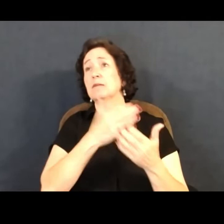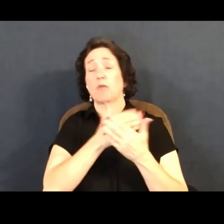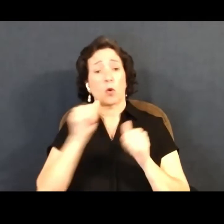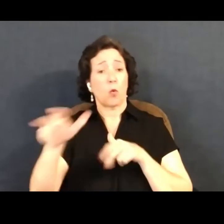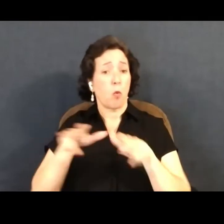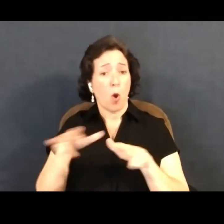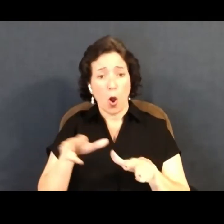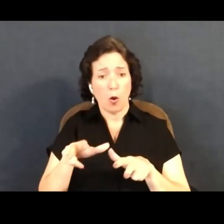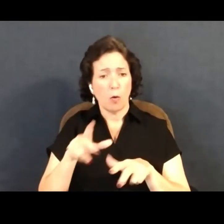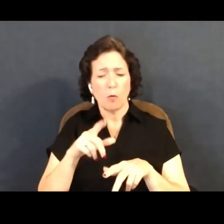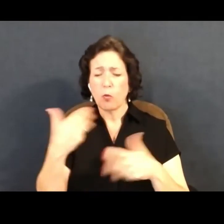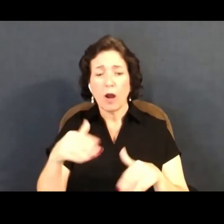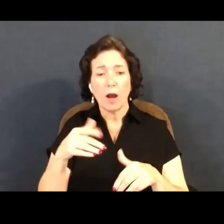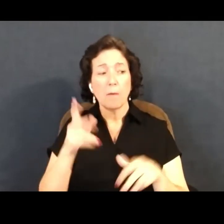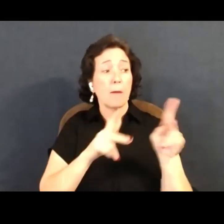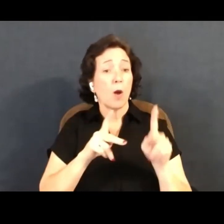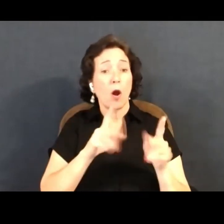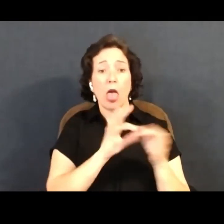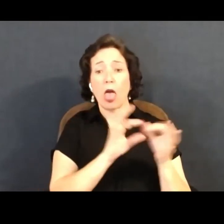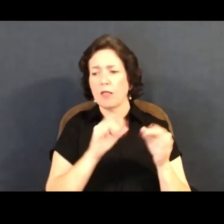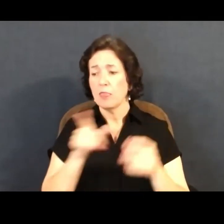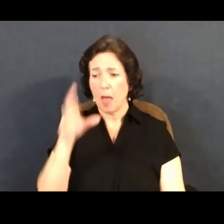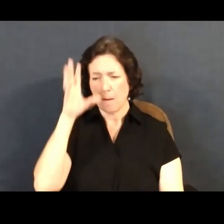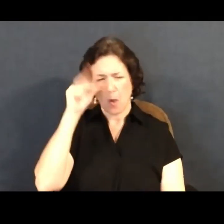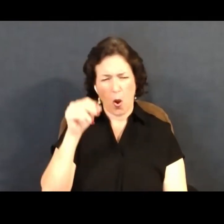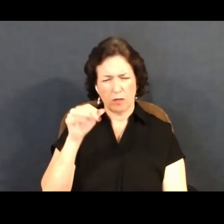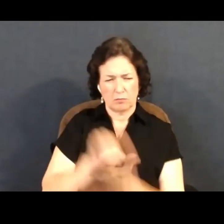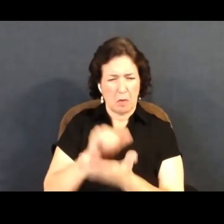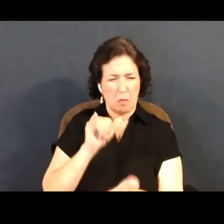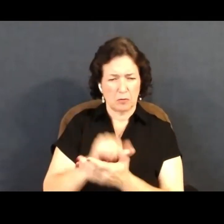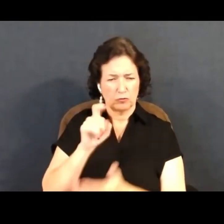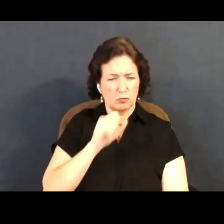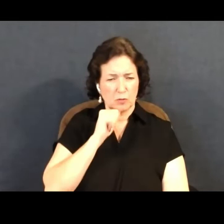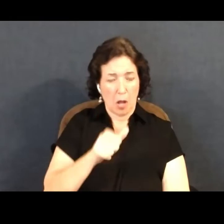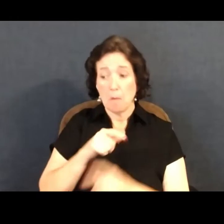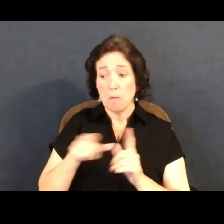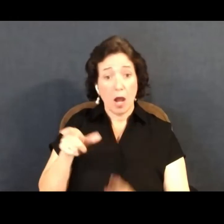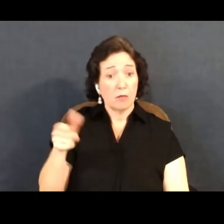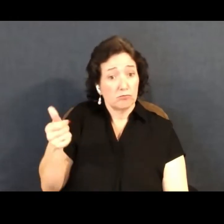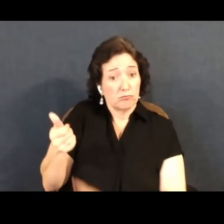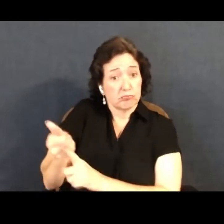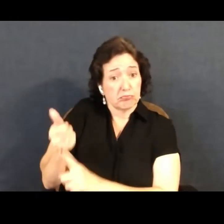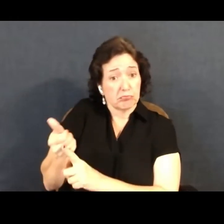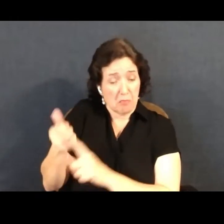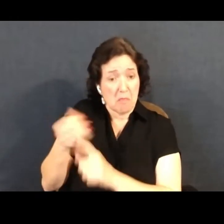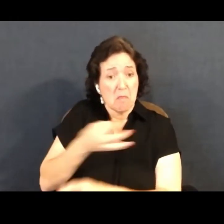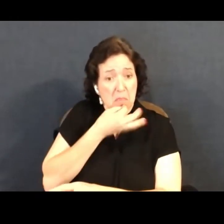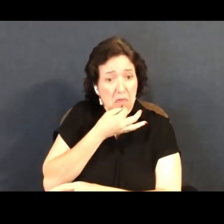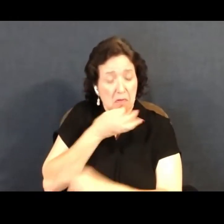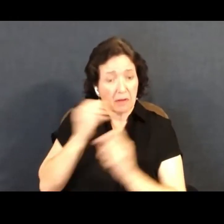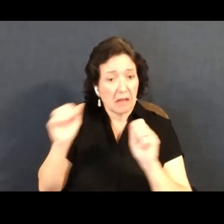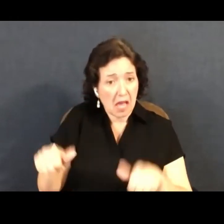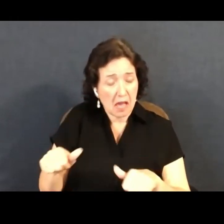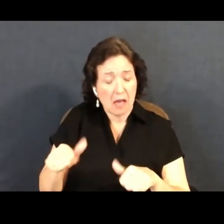would say that there was a boy that shouldn't be able to do that. But this lad could. And they would say